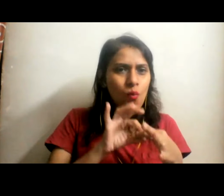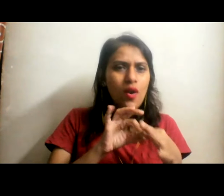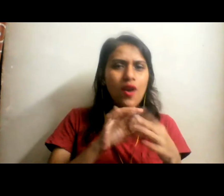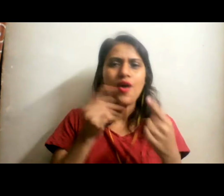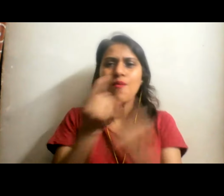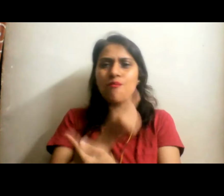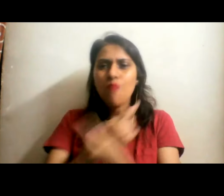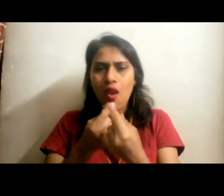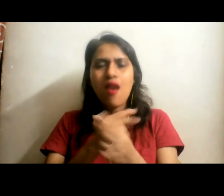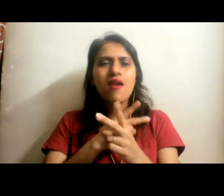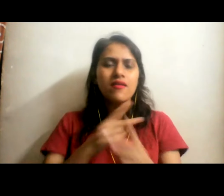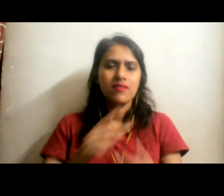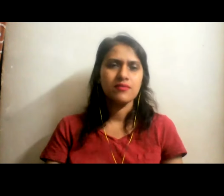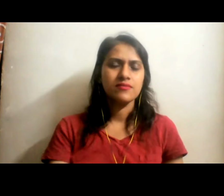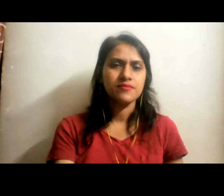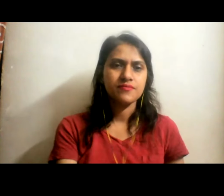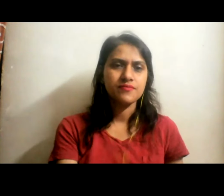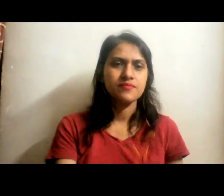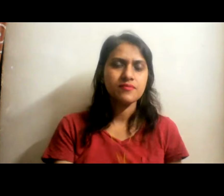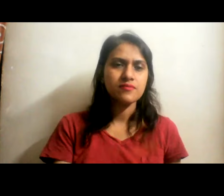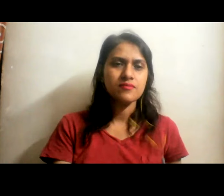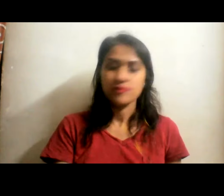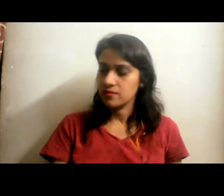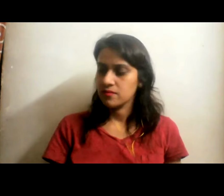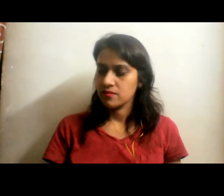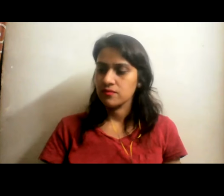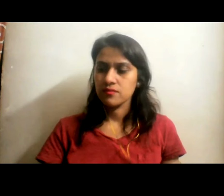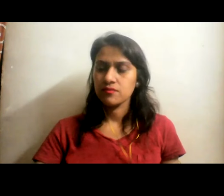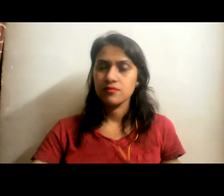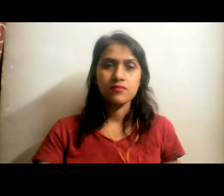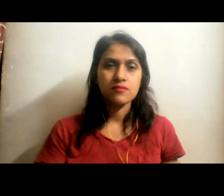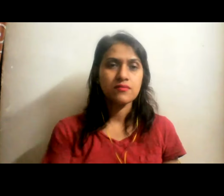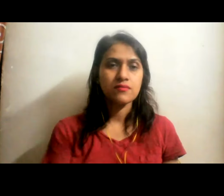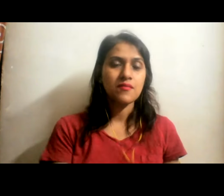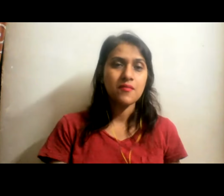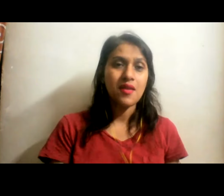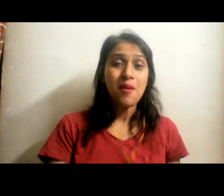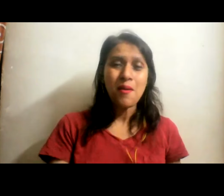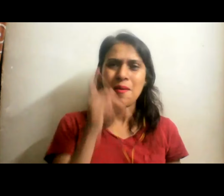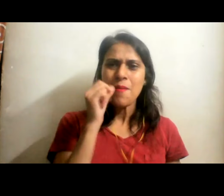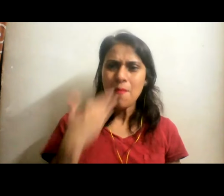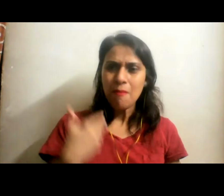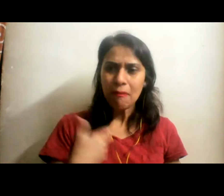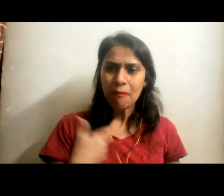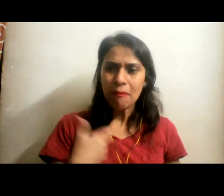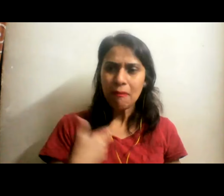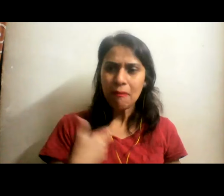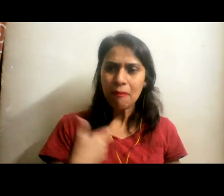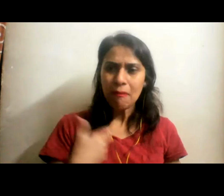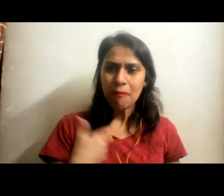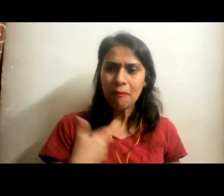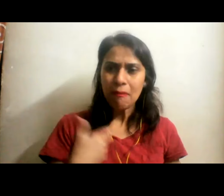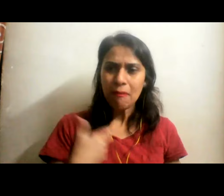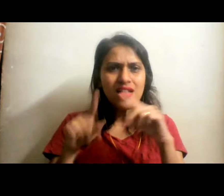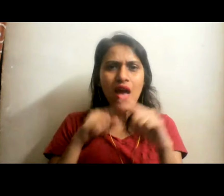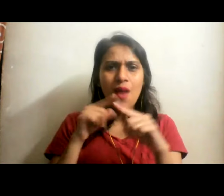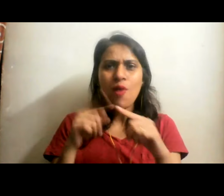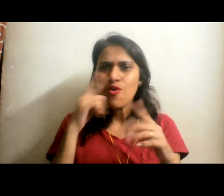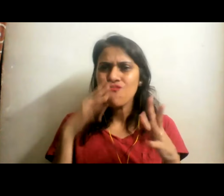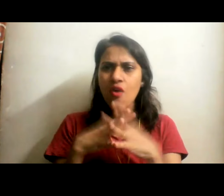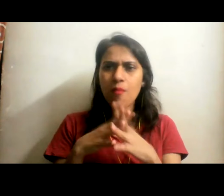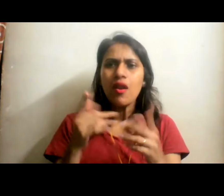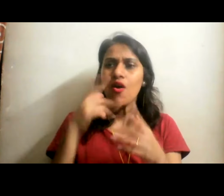itself. And in that, being a male, maybe I would not be able to understand the kind of circumstances